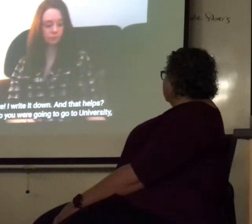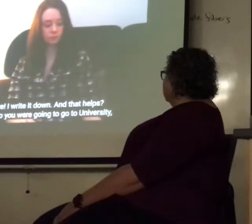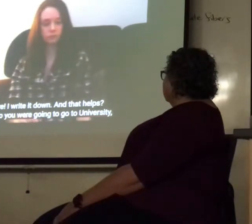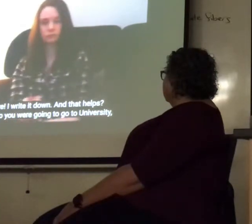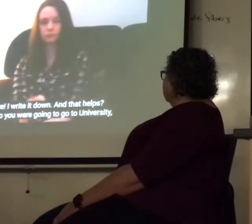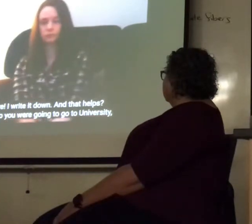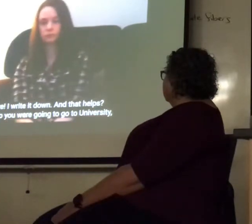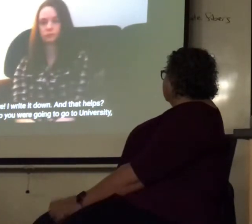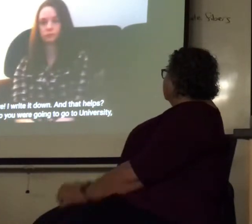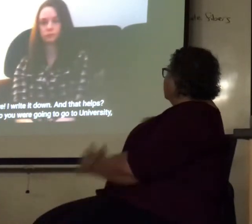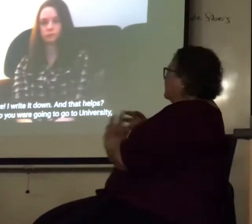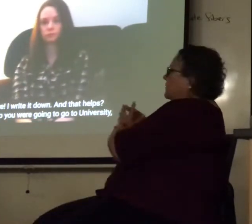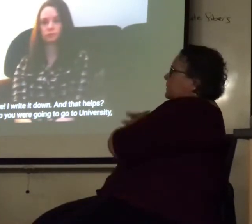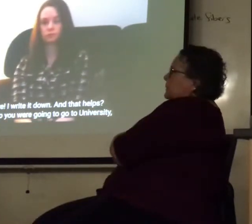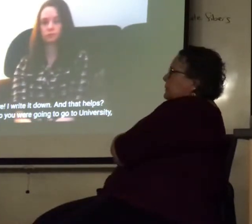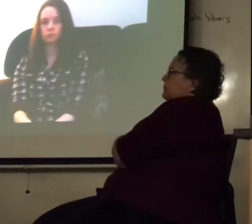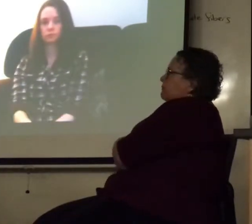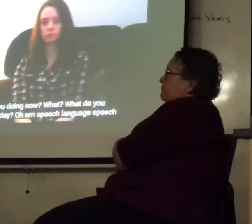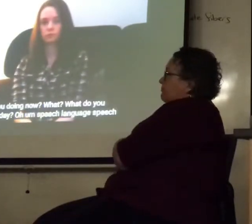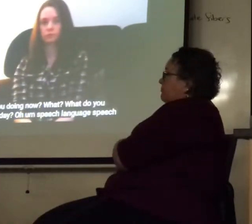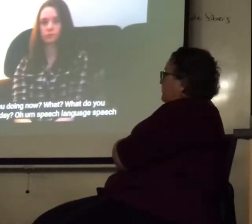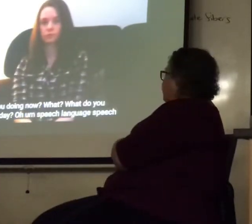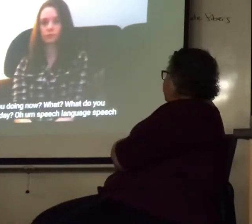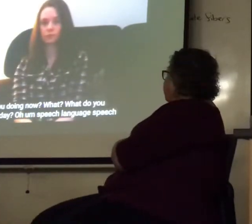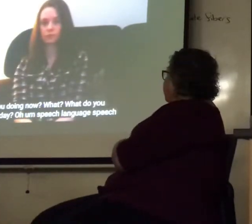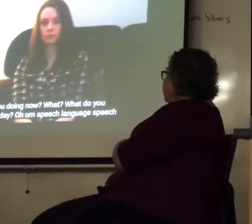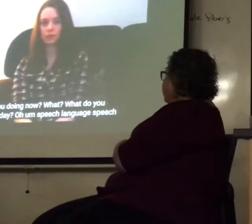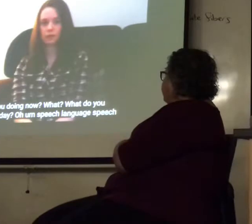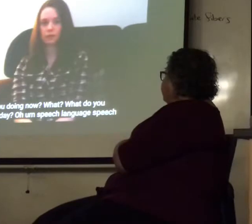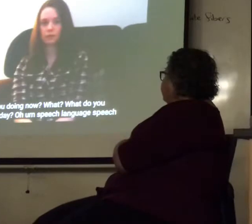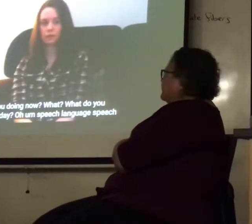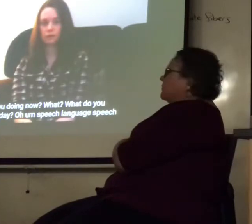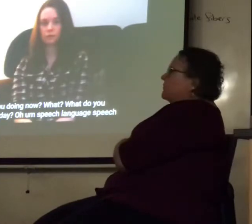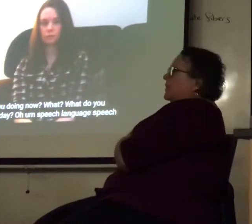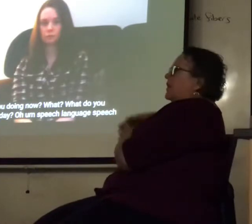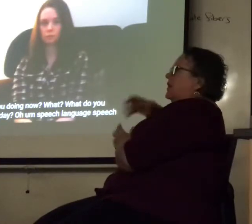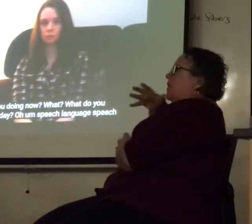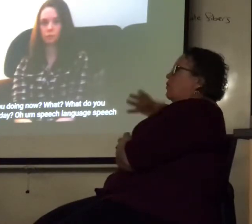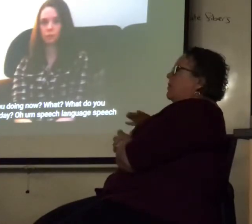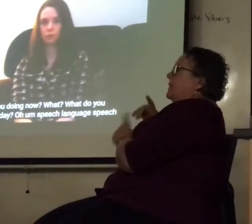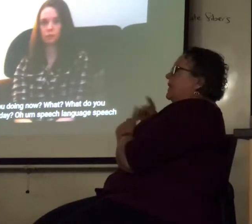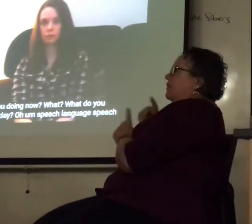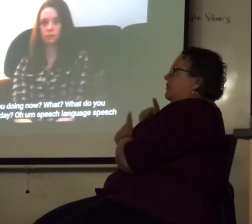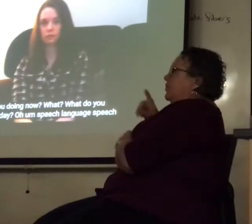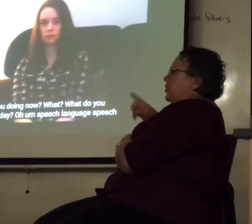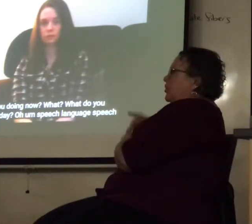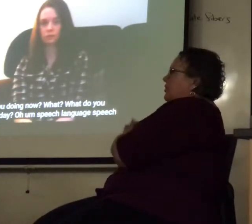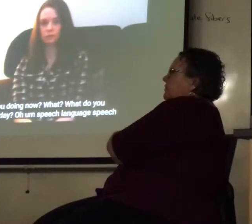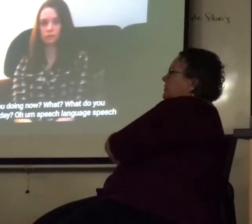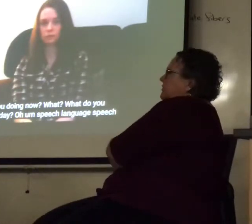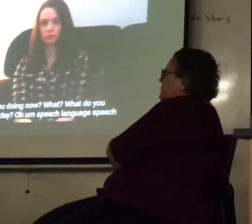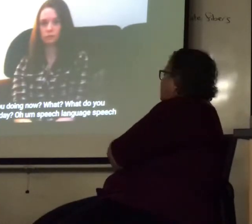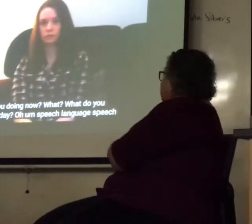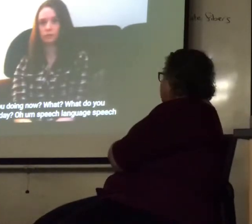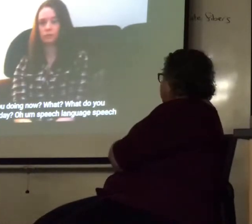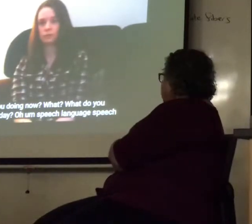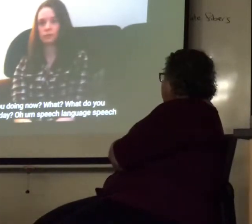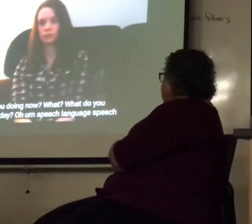Okay. So you are going to go to university. What are you doing now? But What do you do